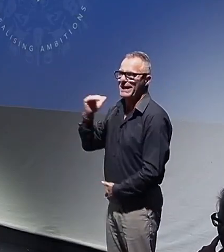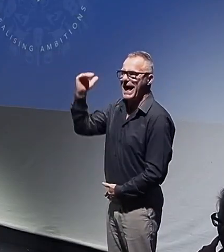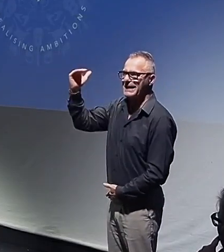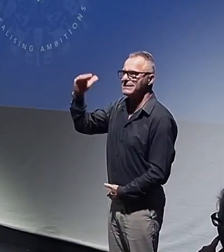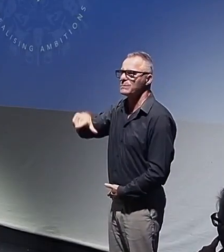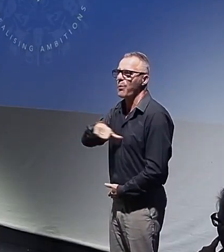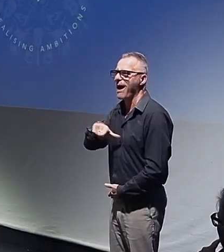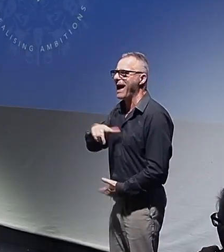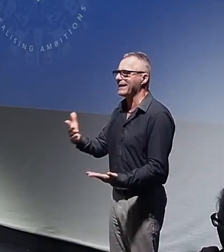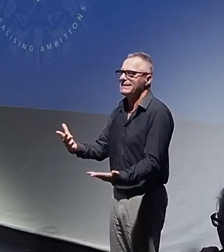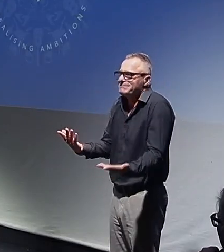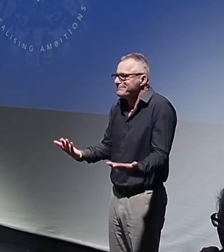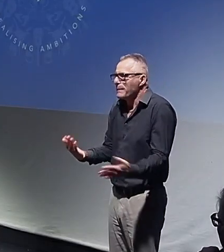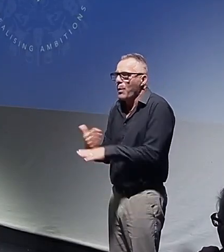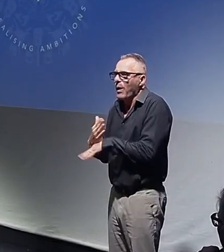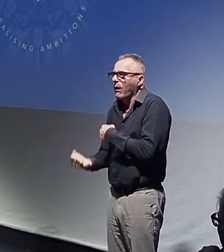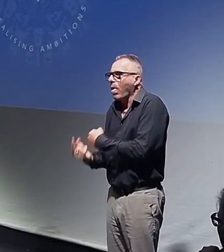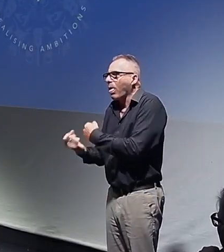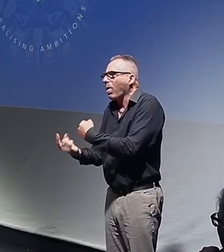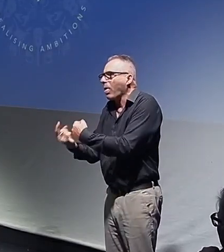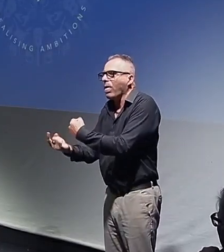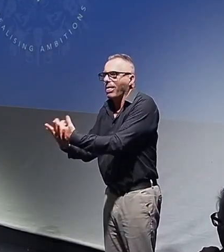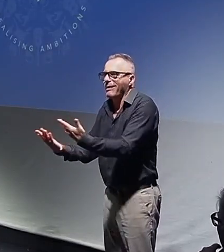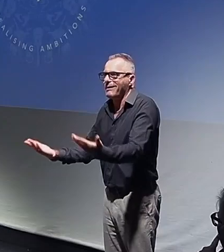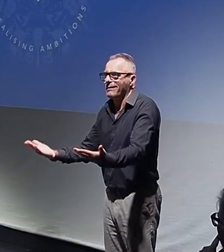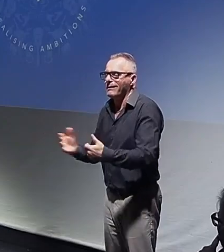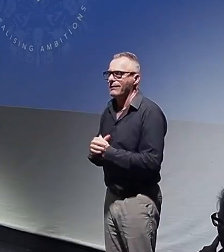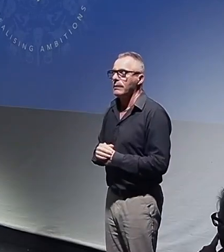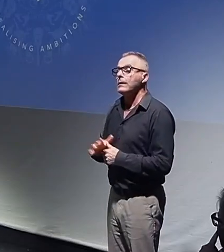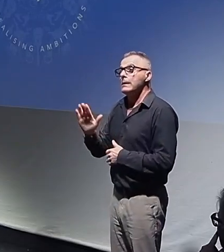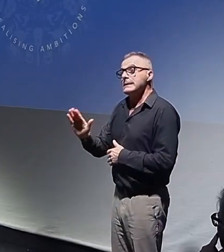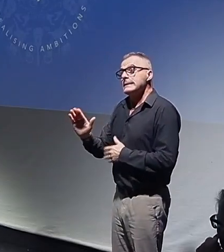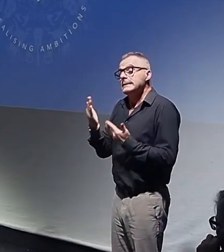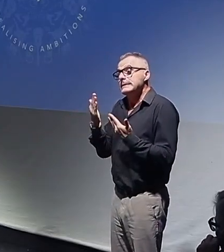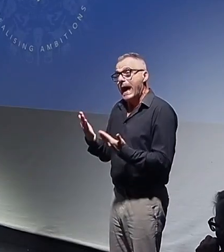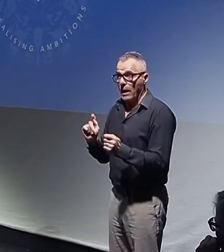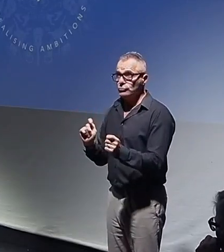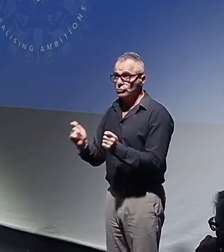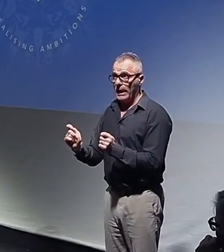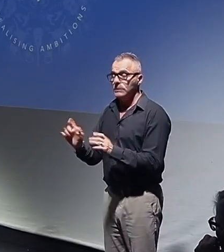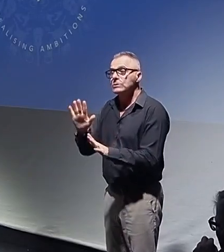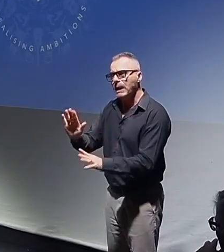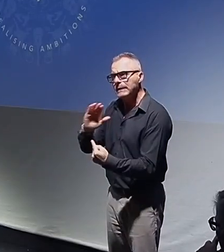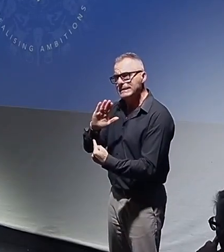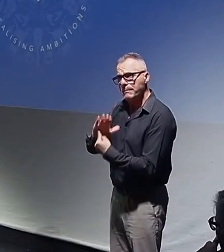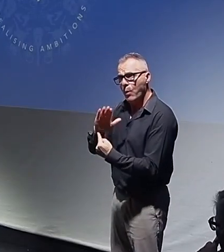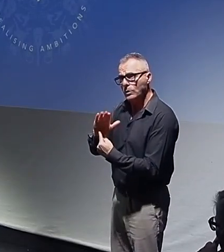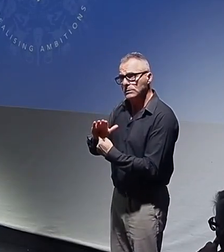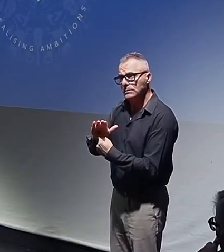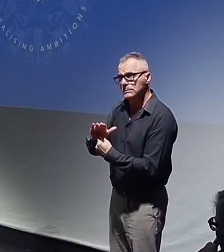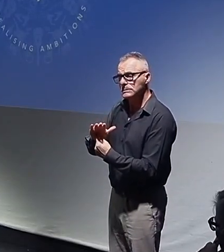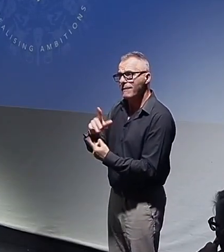there's no possibility models. I think at that time, I think the thing that's important for anybody is to